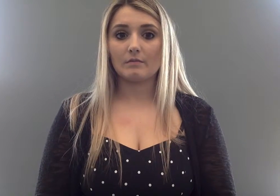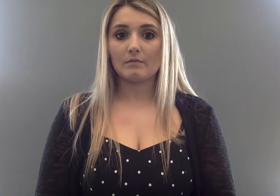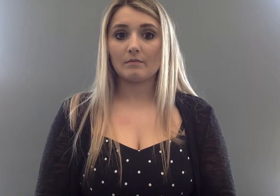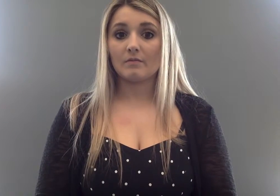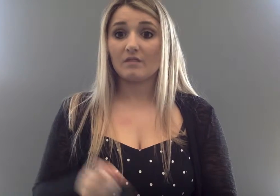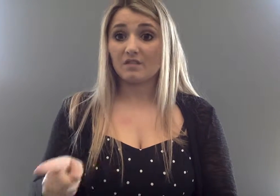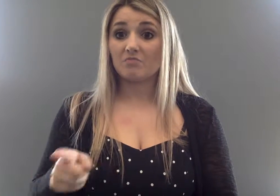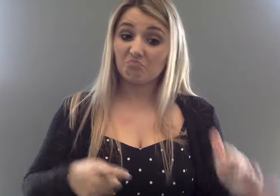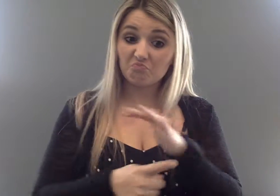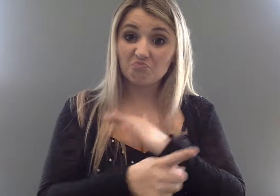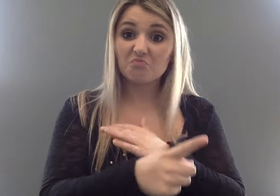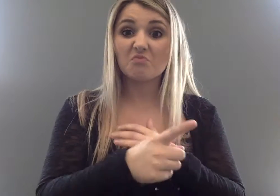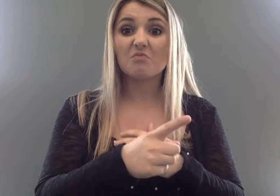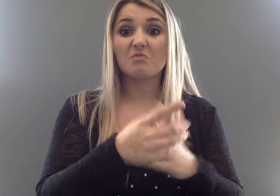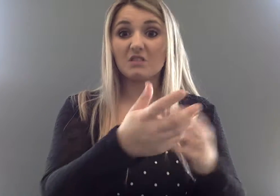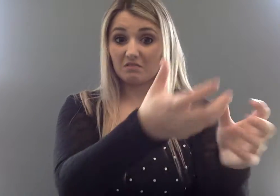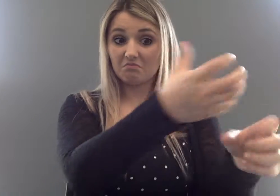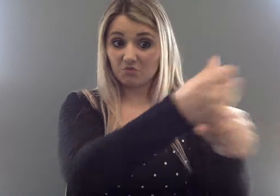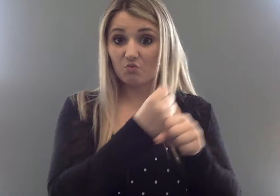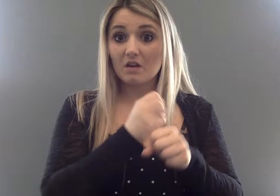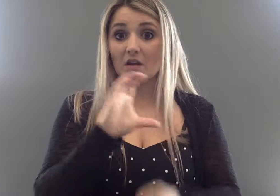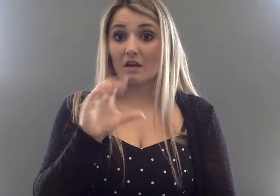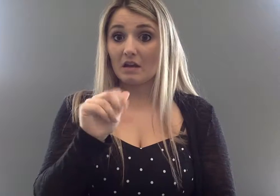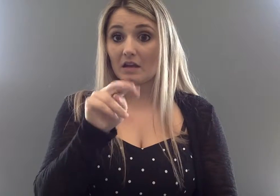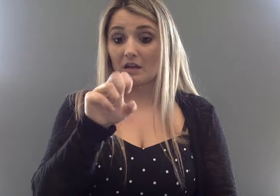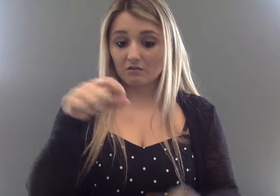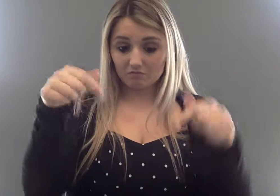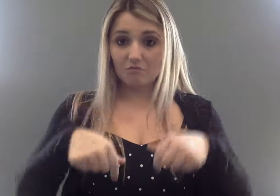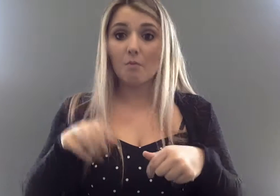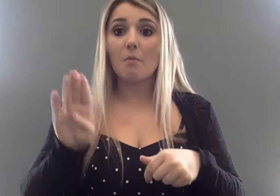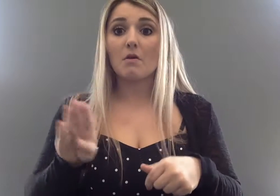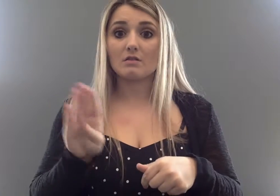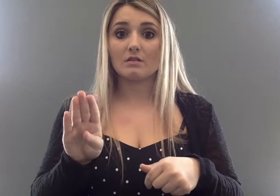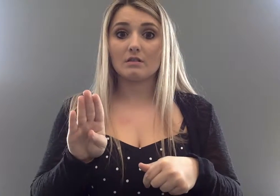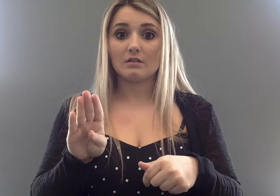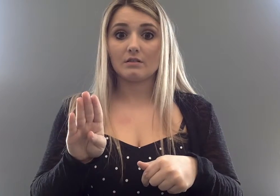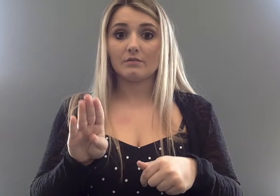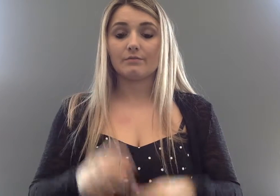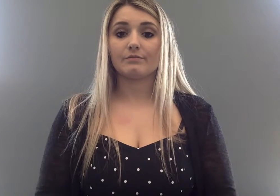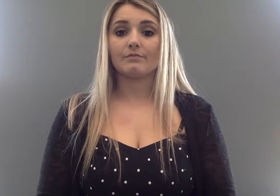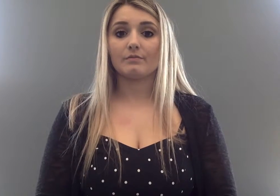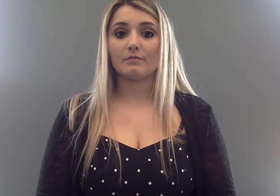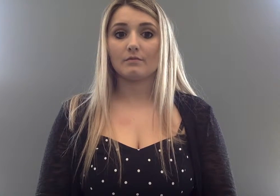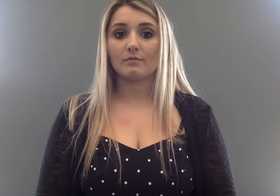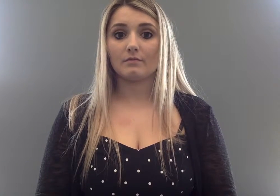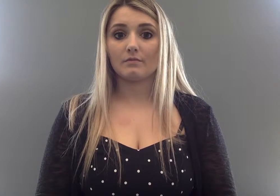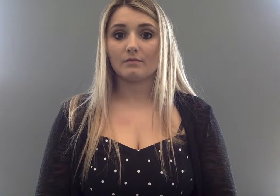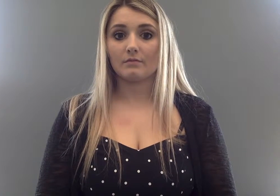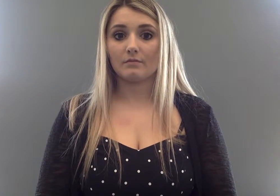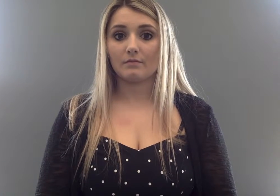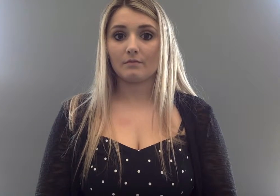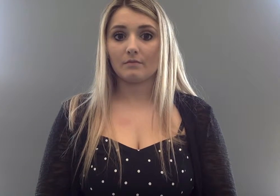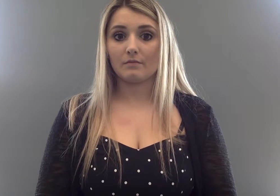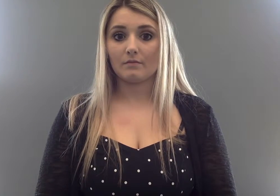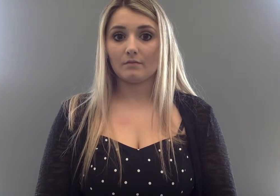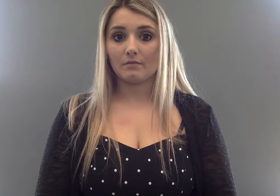Boston. And they set them up around the city so that, here we go, another morning when the British wake up, all of a sudden they're looking at all these